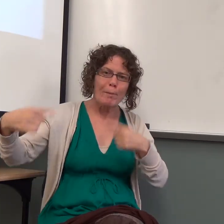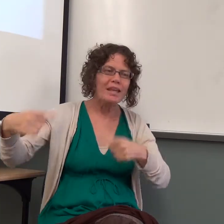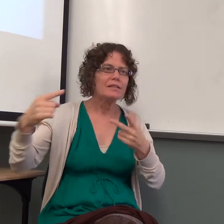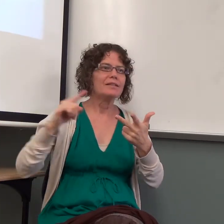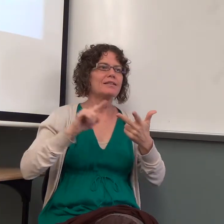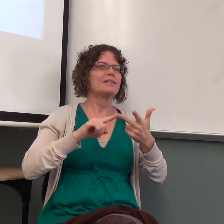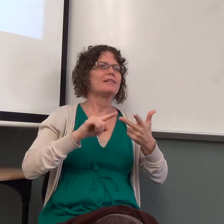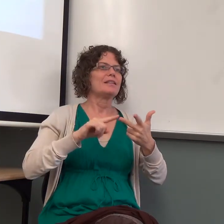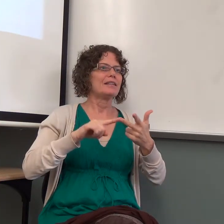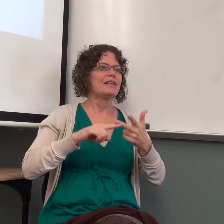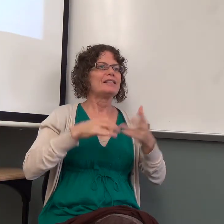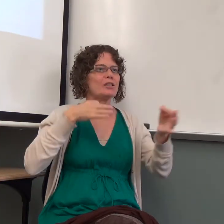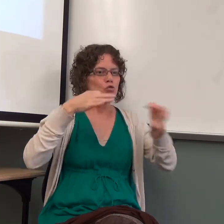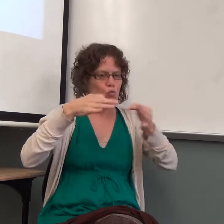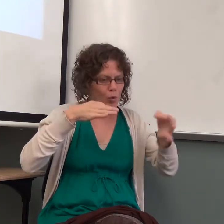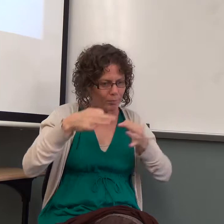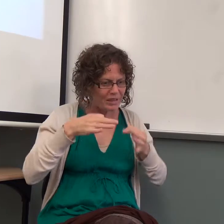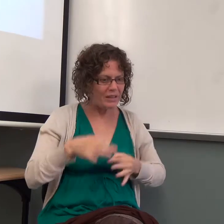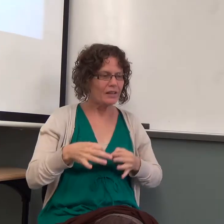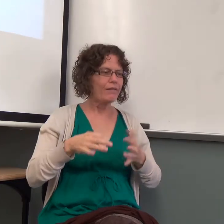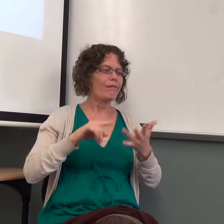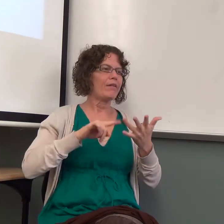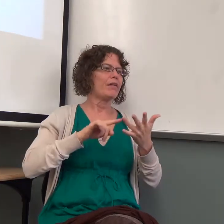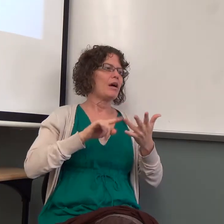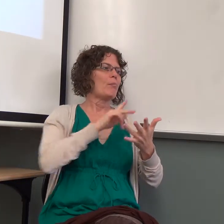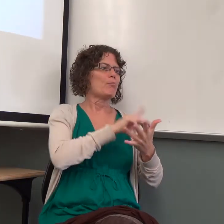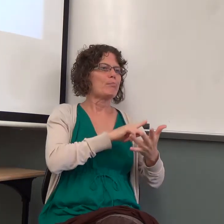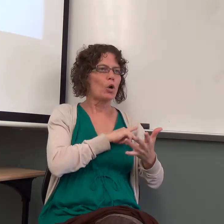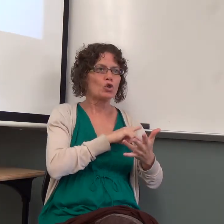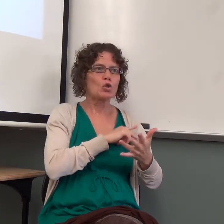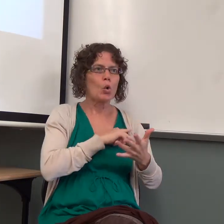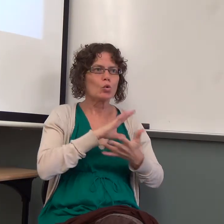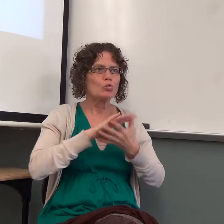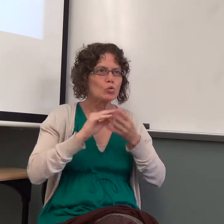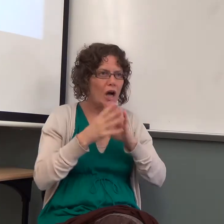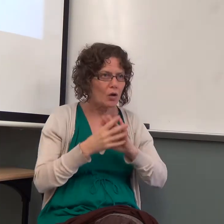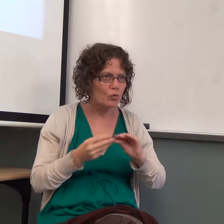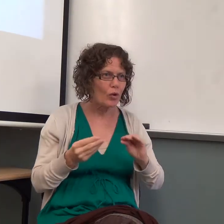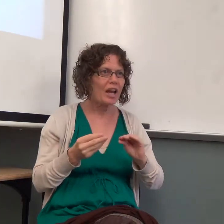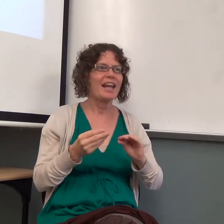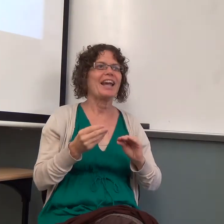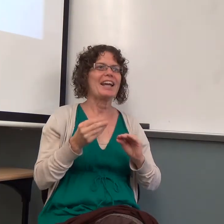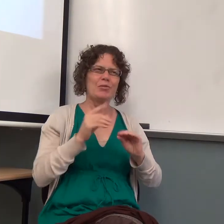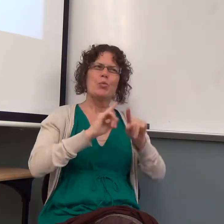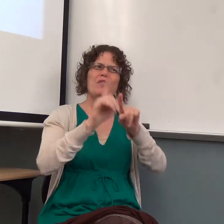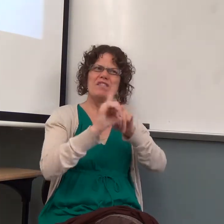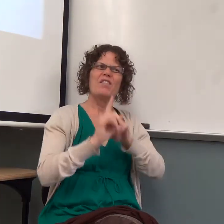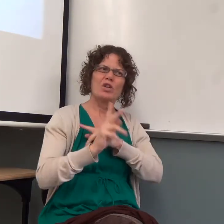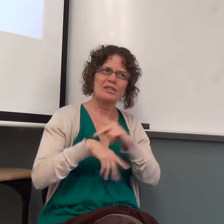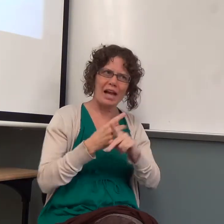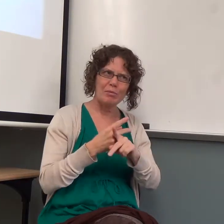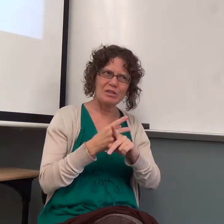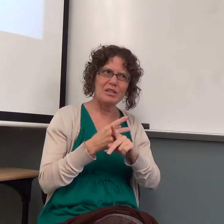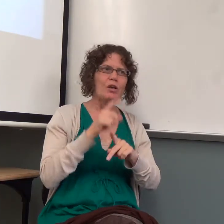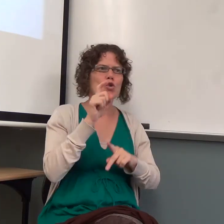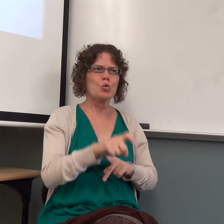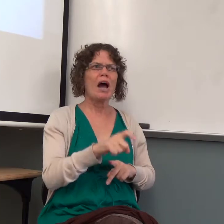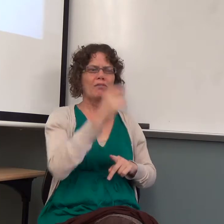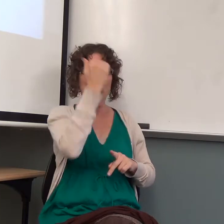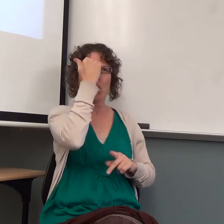writing, personal accounts. These are all different types of writing. So you have to know which one that you're doing before you do it. And we're going to discuss that right when